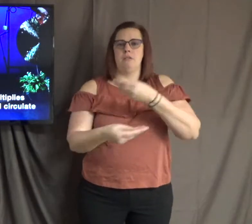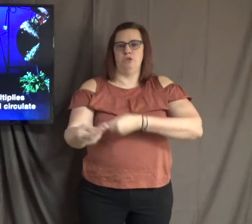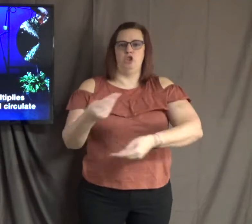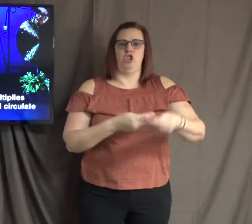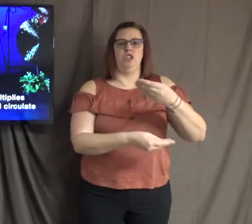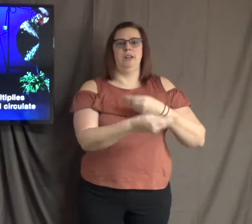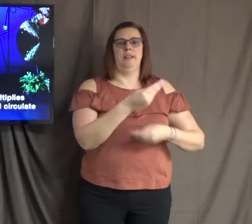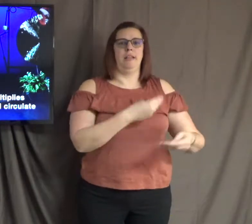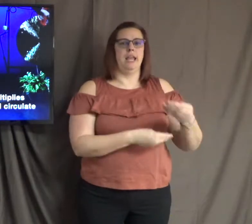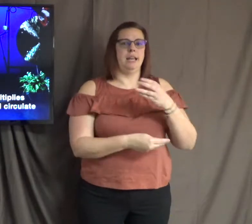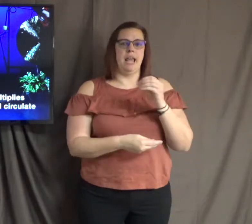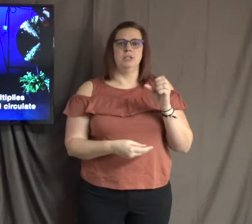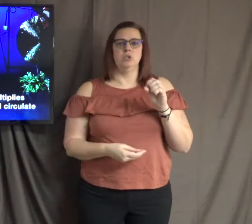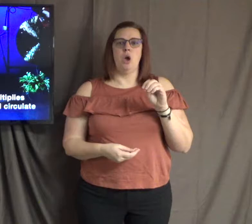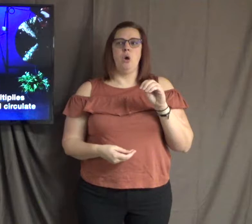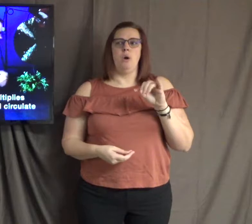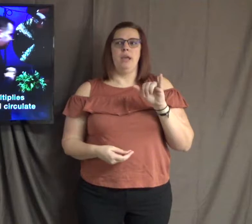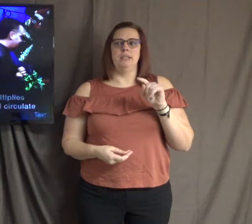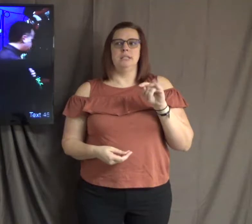circulate. And so it is.